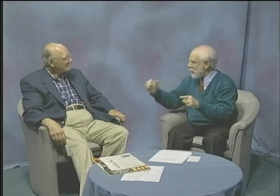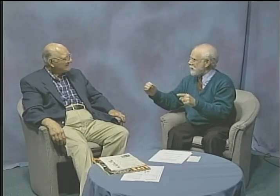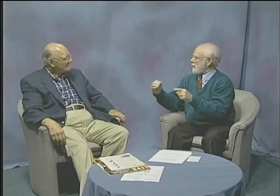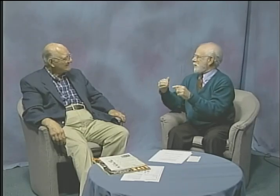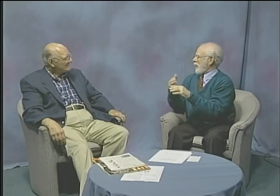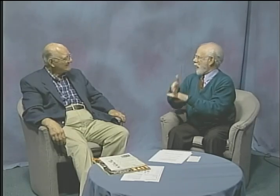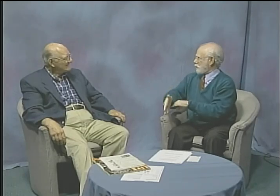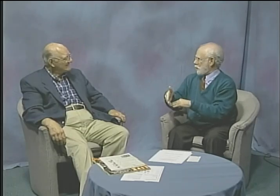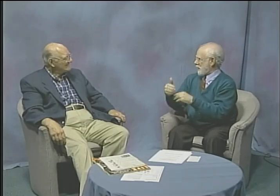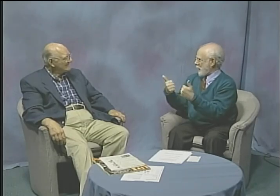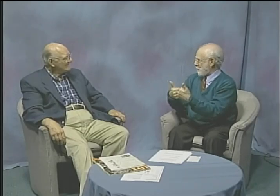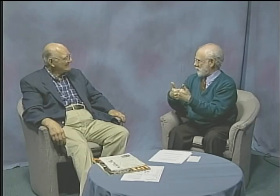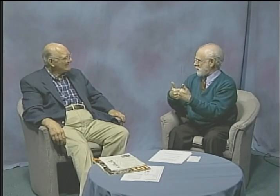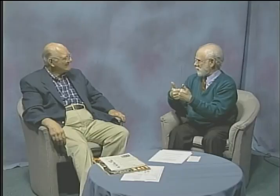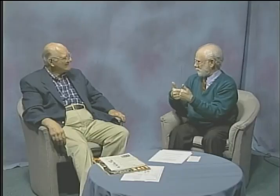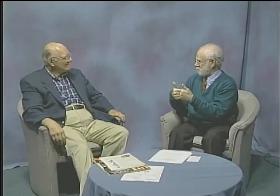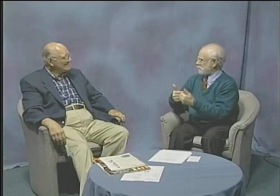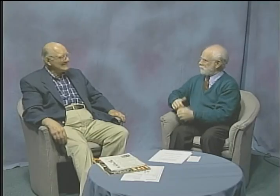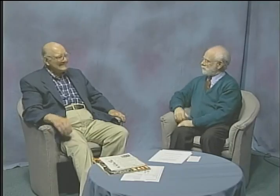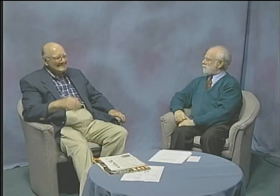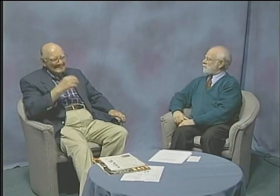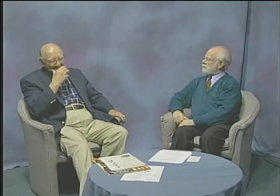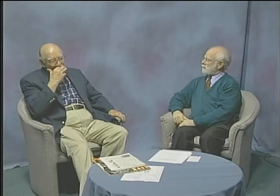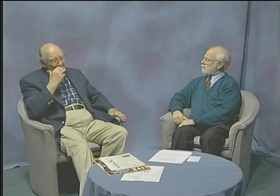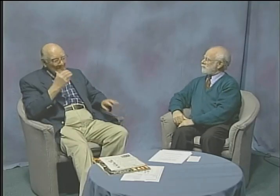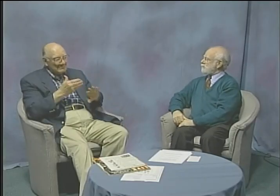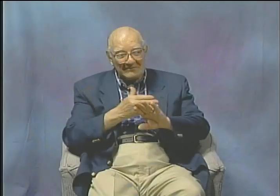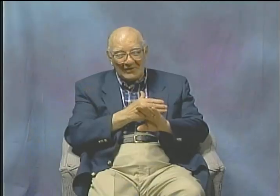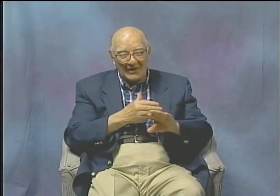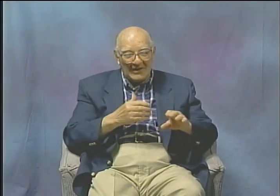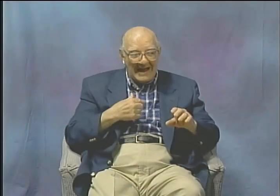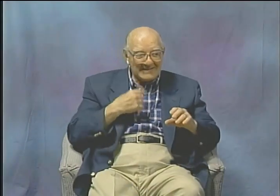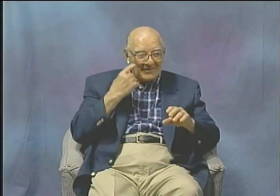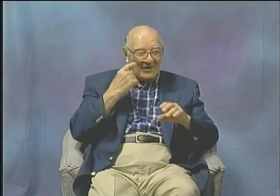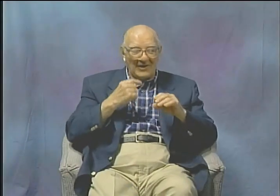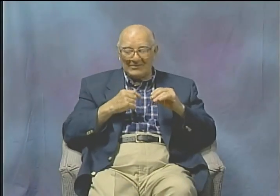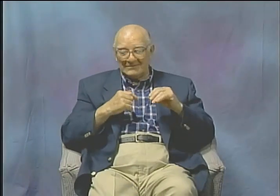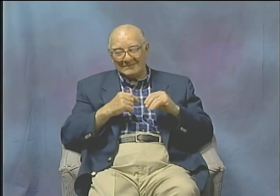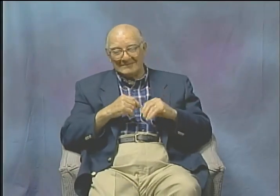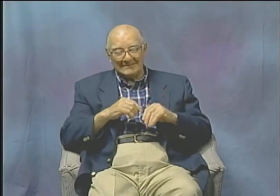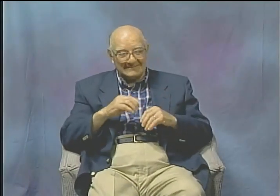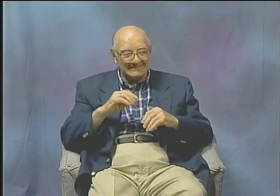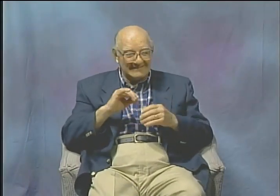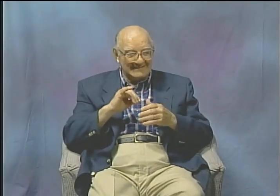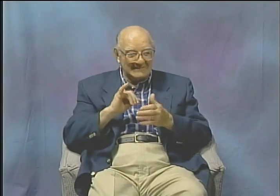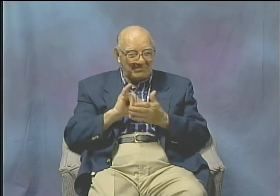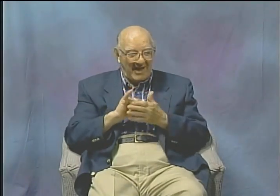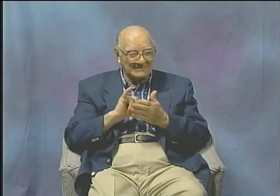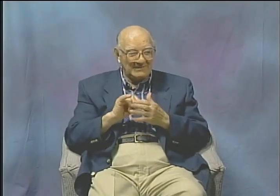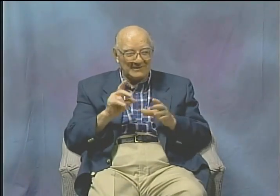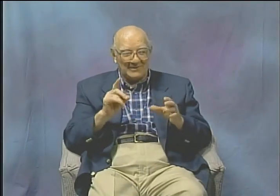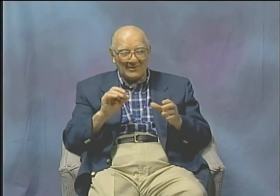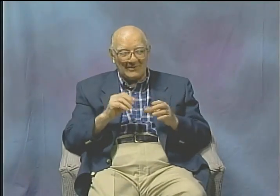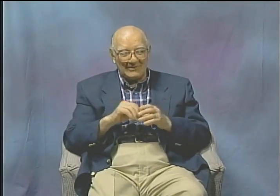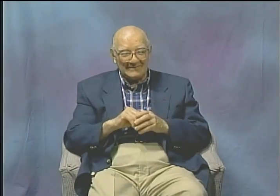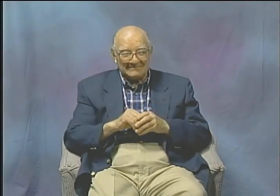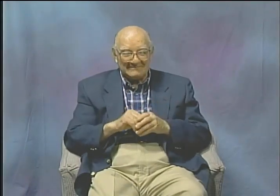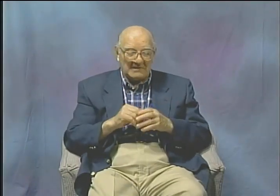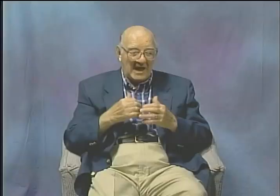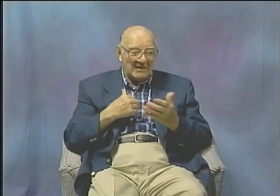before, during, and after the game. Before, I thought, impossible to do. I